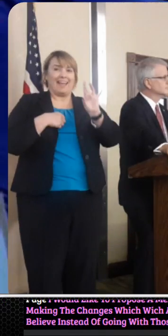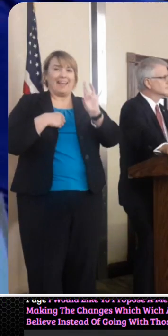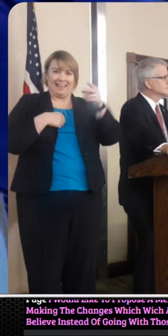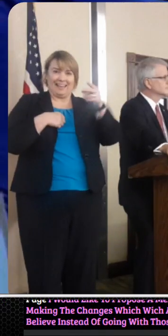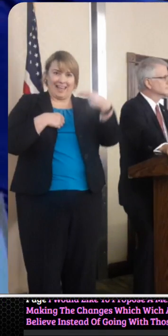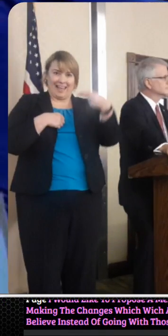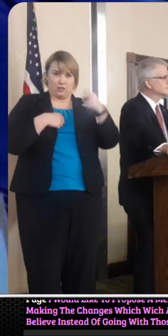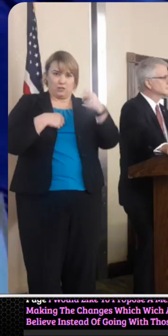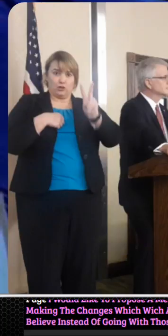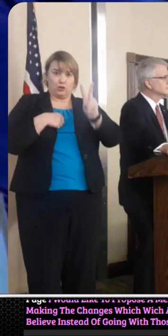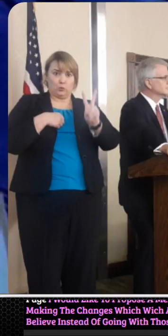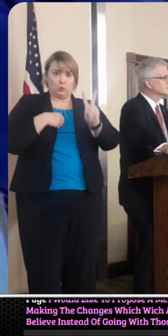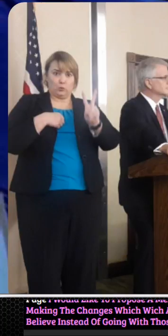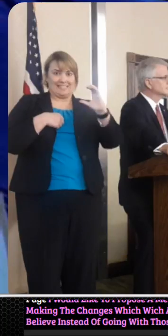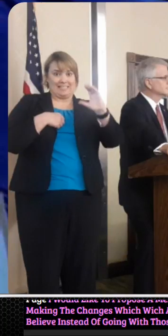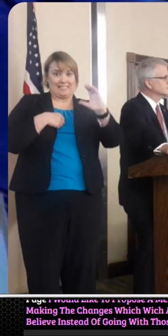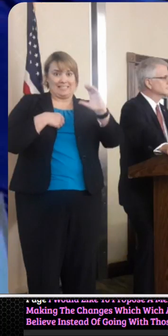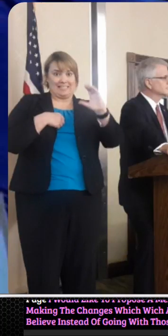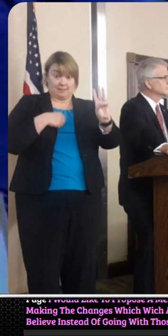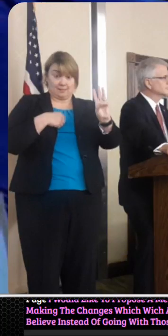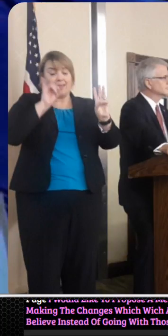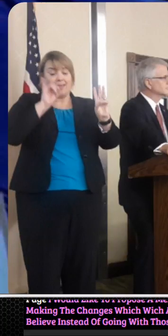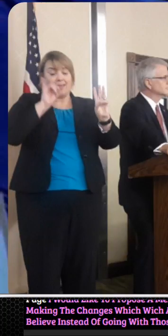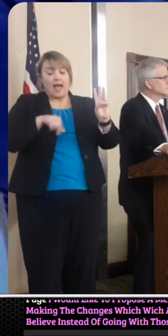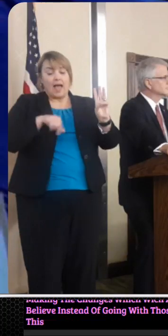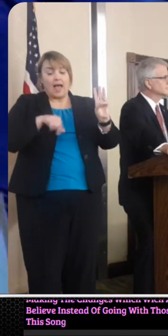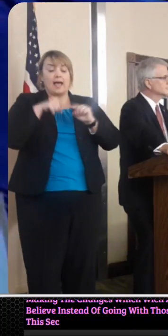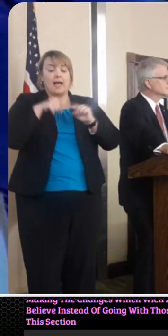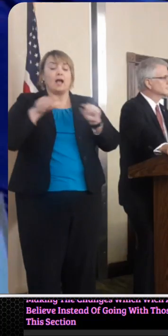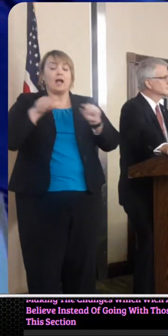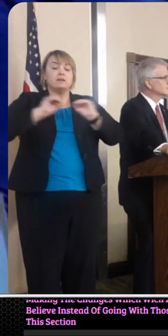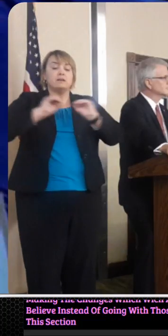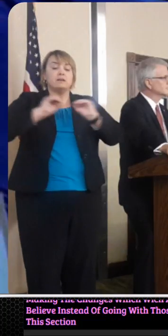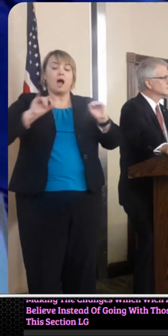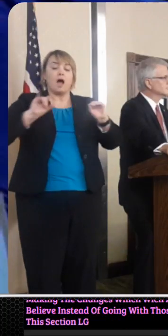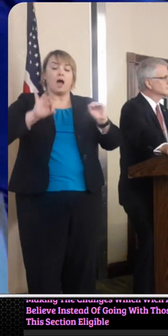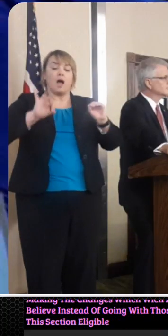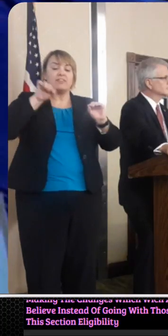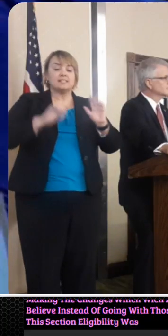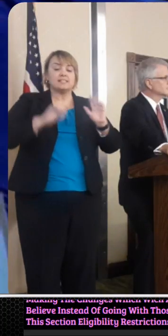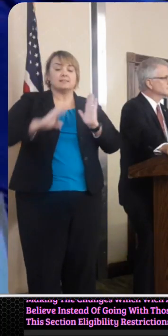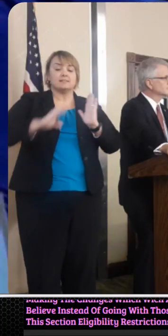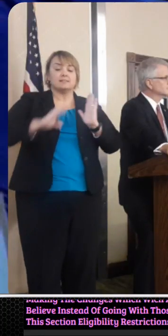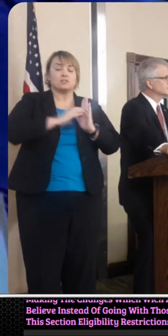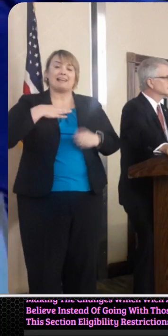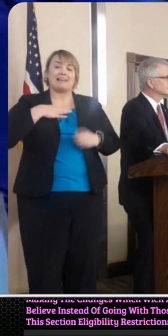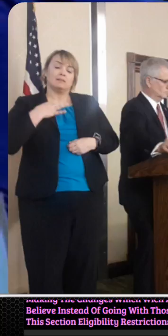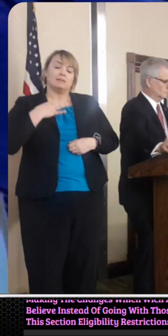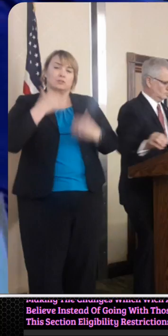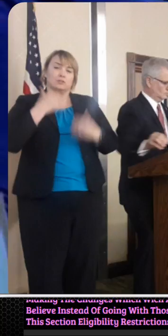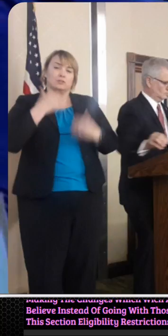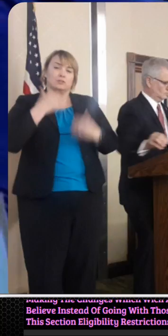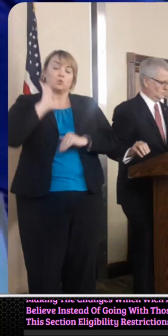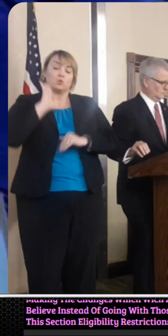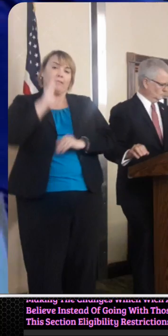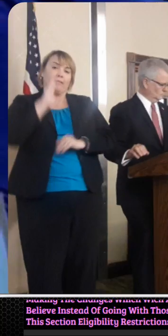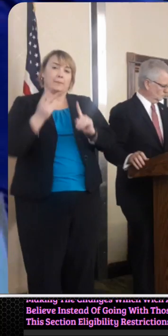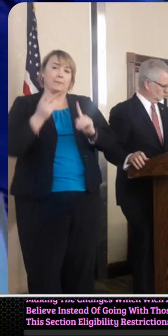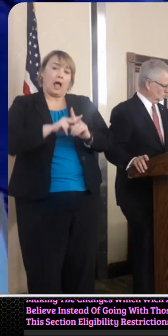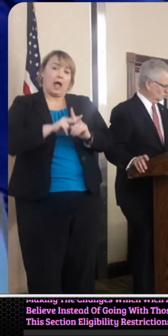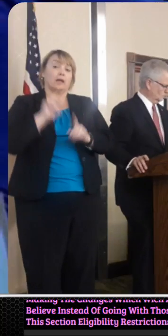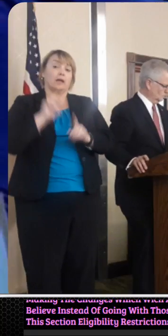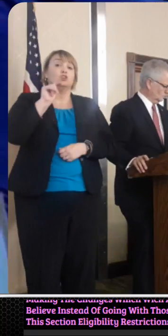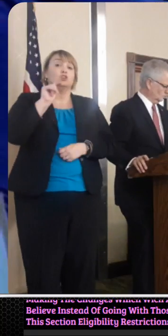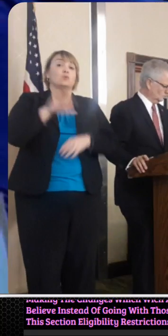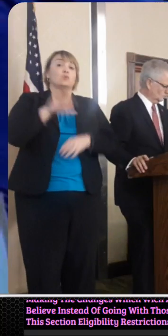8H2C6, that would read, none of this section's eligibility restrictions will apply to